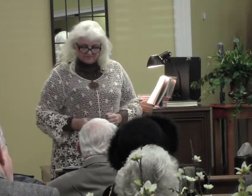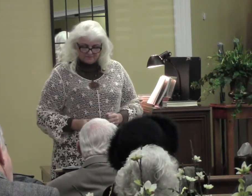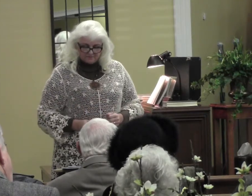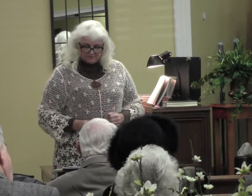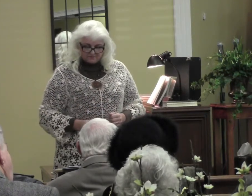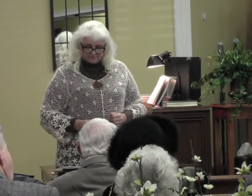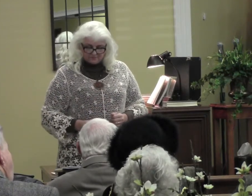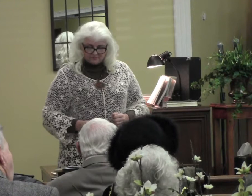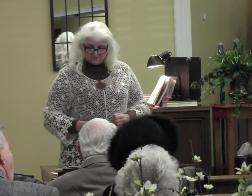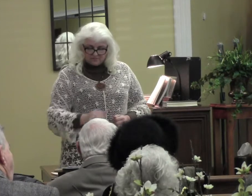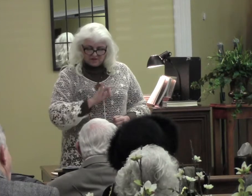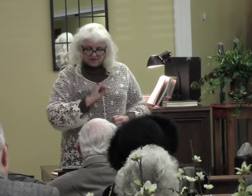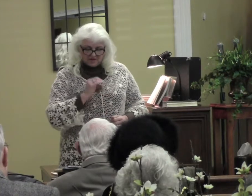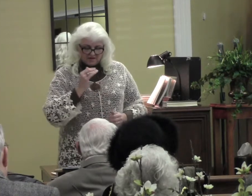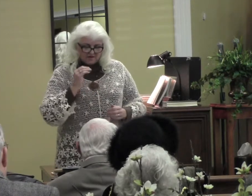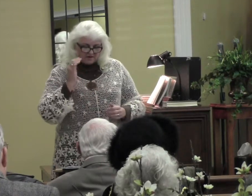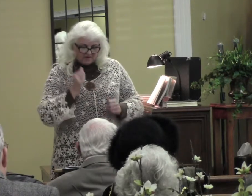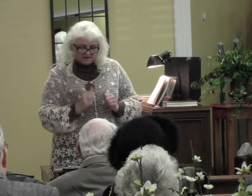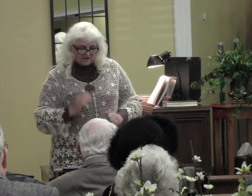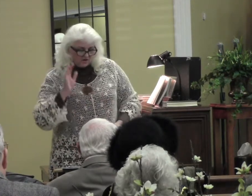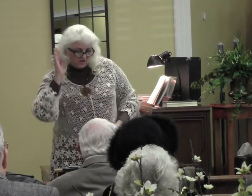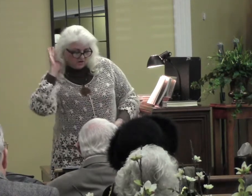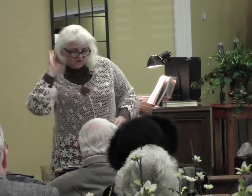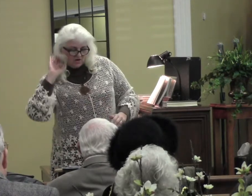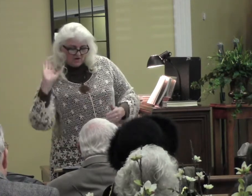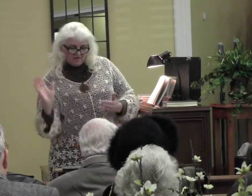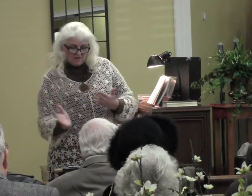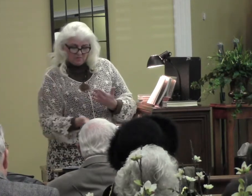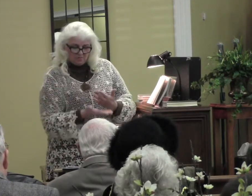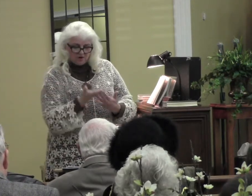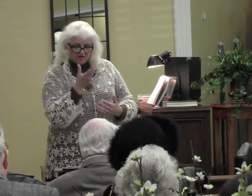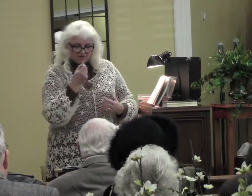I can hear the presence